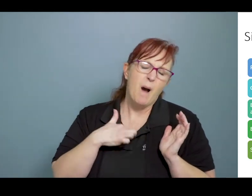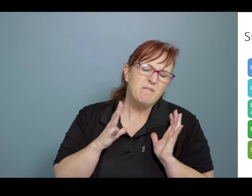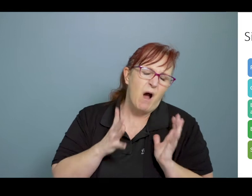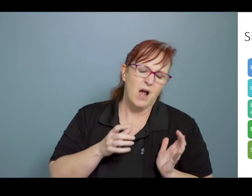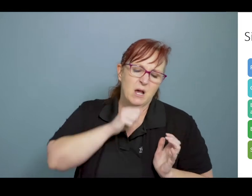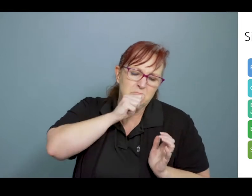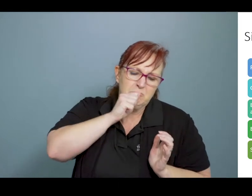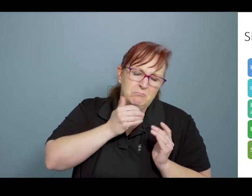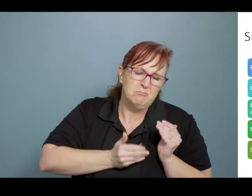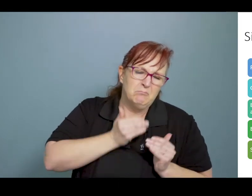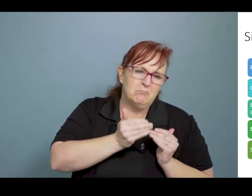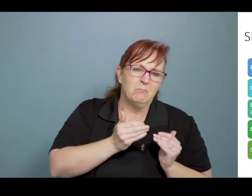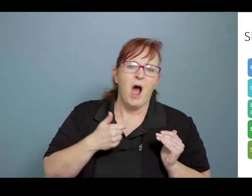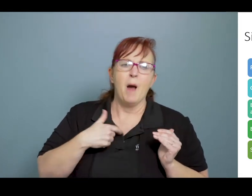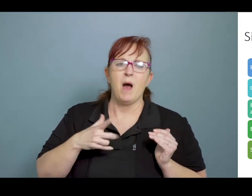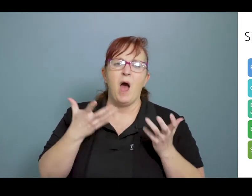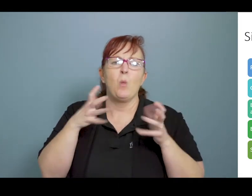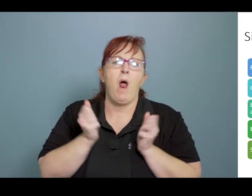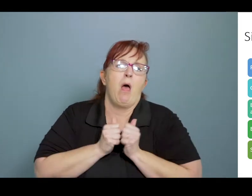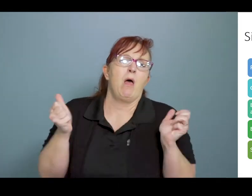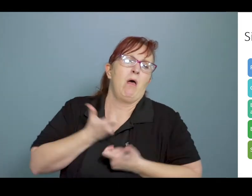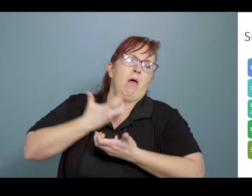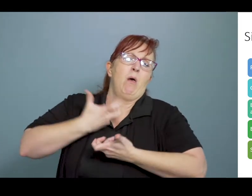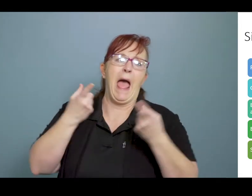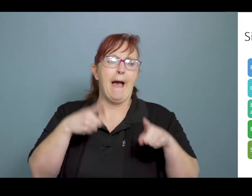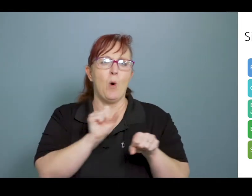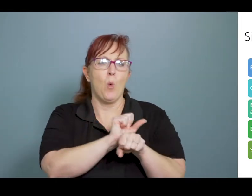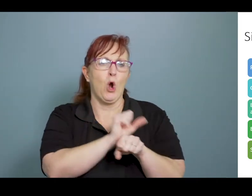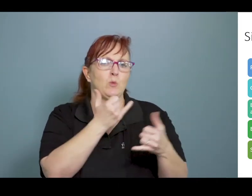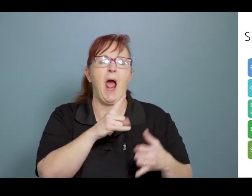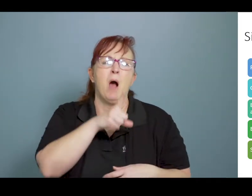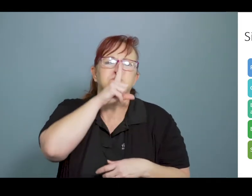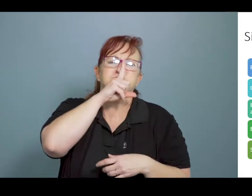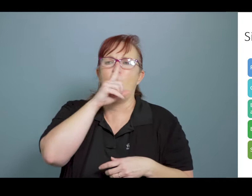and so I'm not going to talk about the thing that happened at work today that really